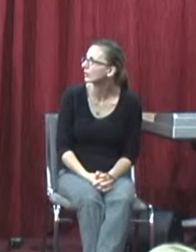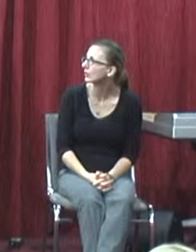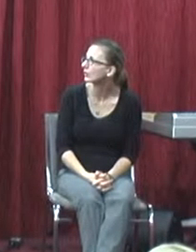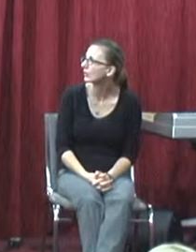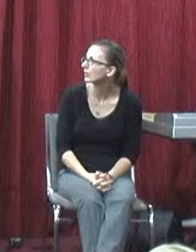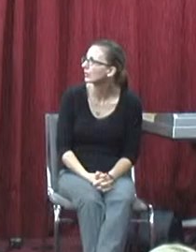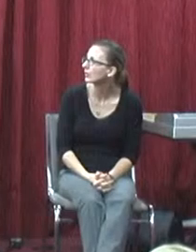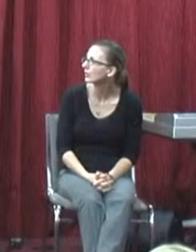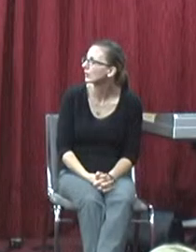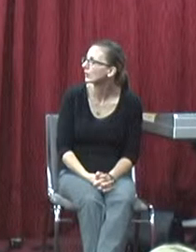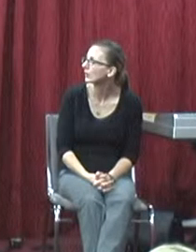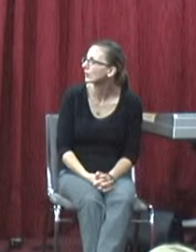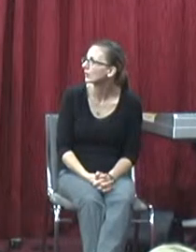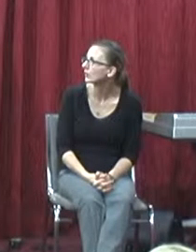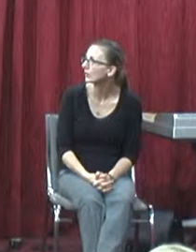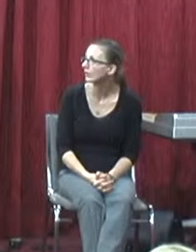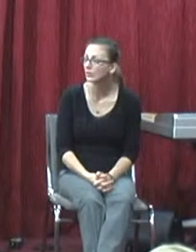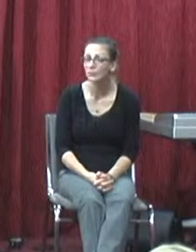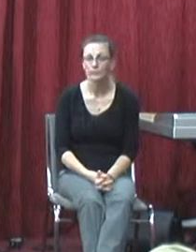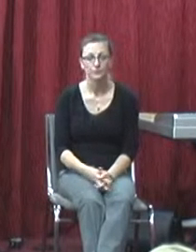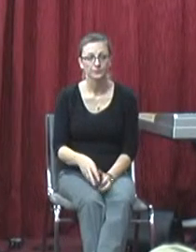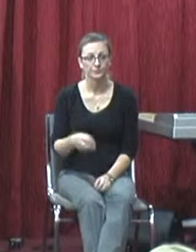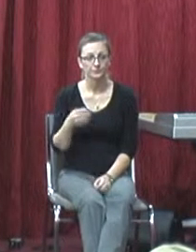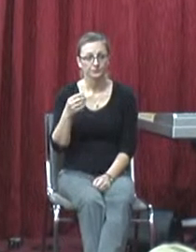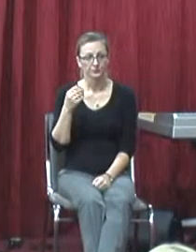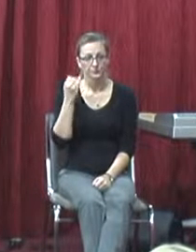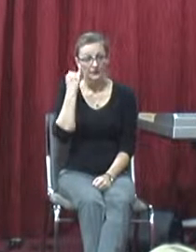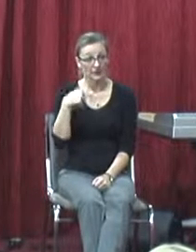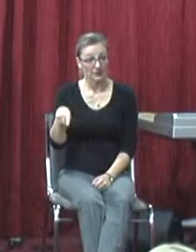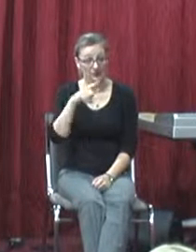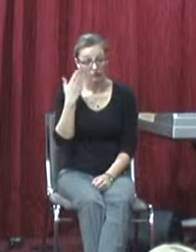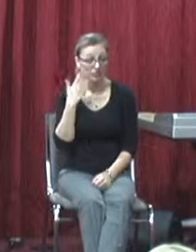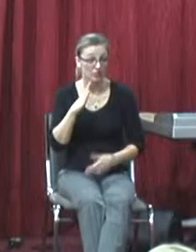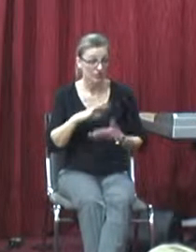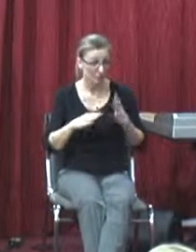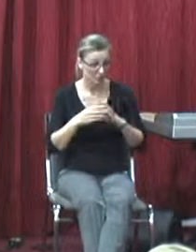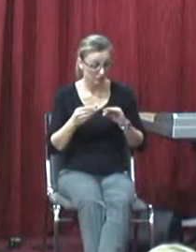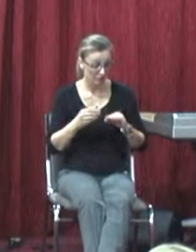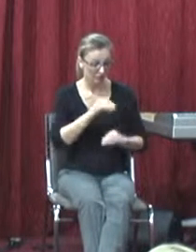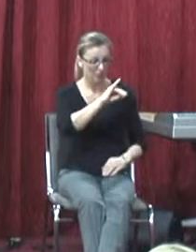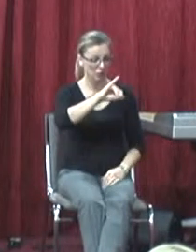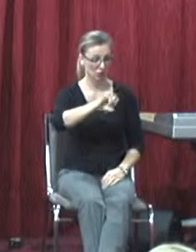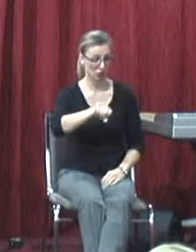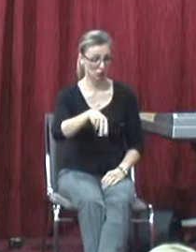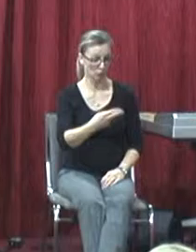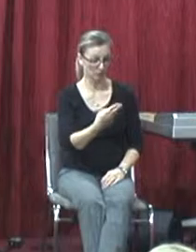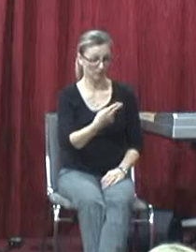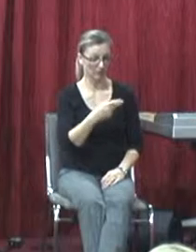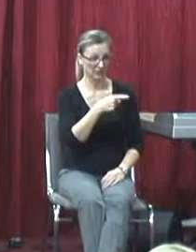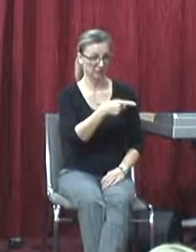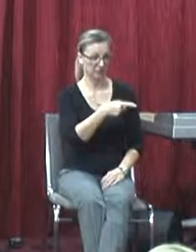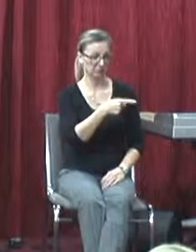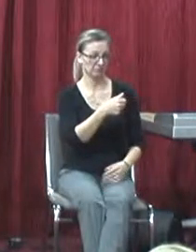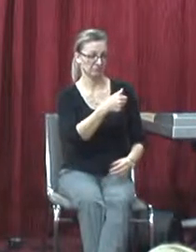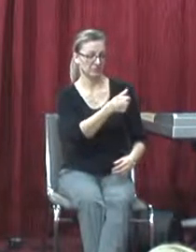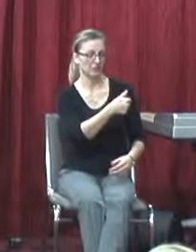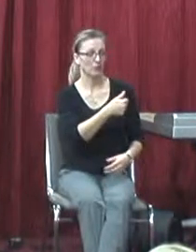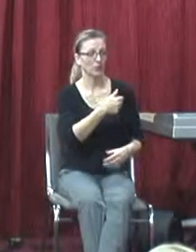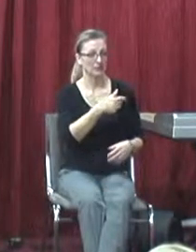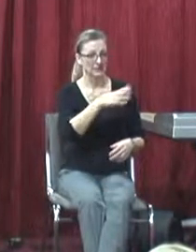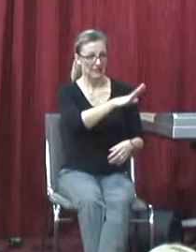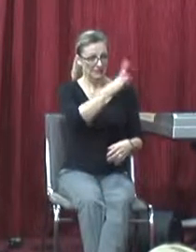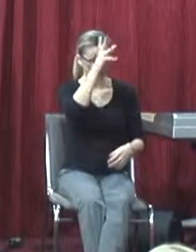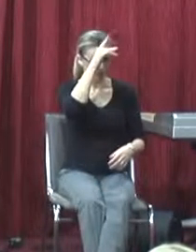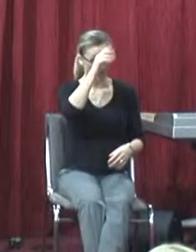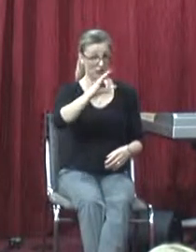there. Now, if you don't know the story, Joseph was his father Jacob's favorite son. And he was sold into